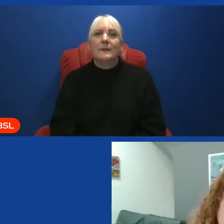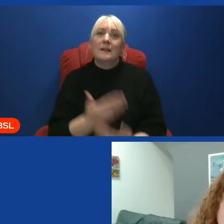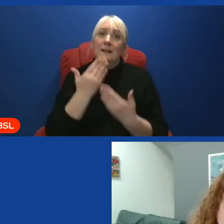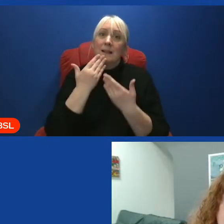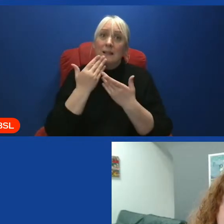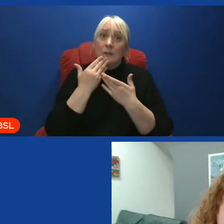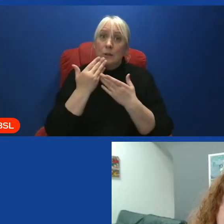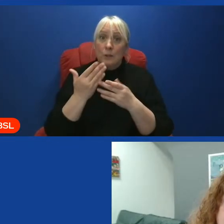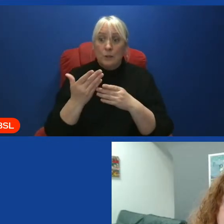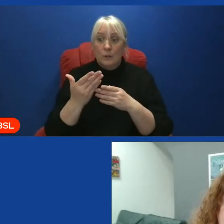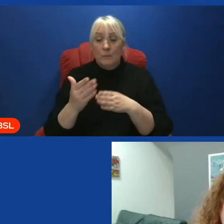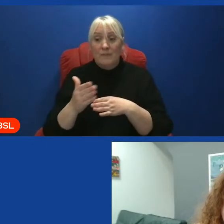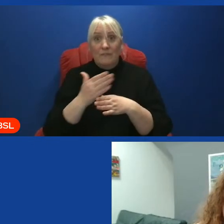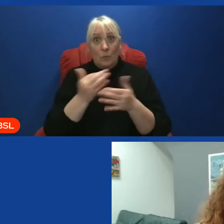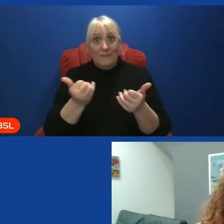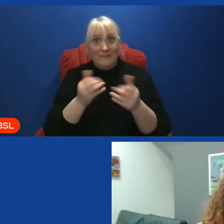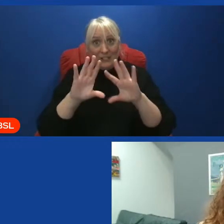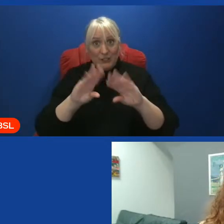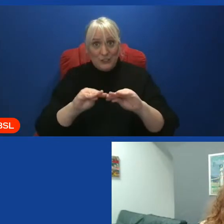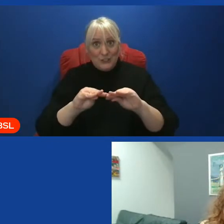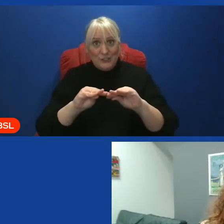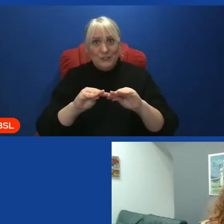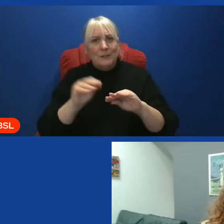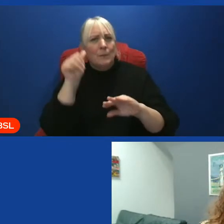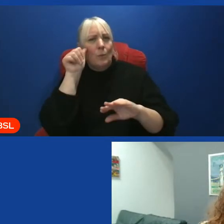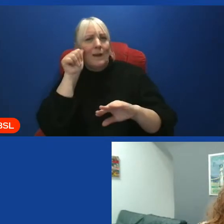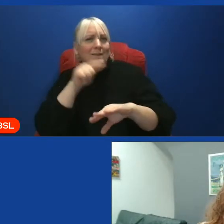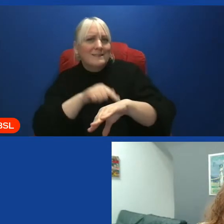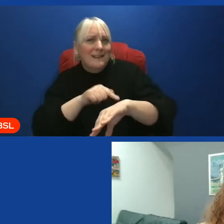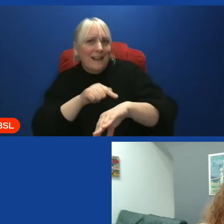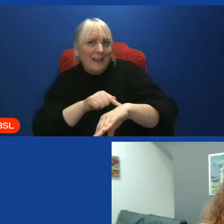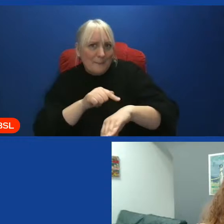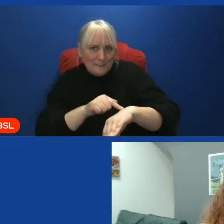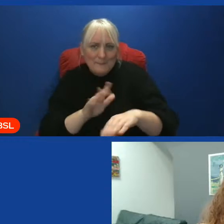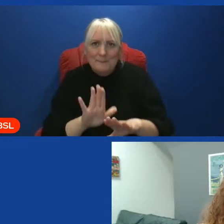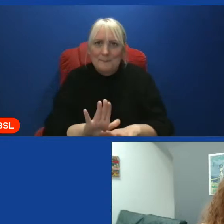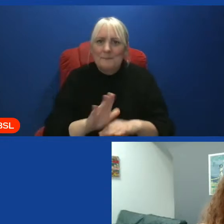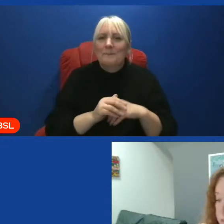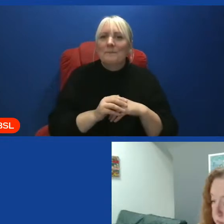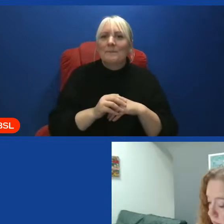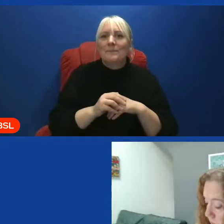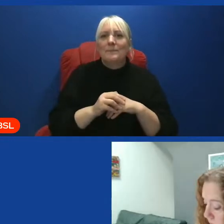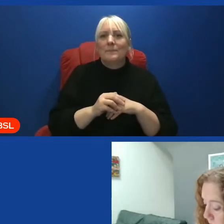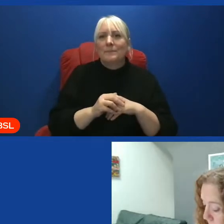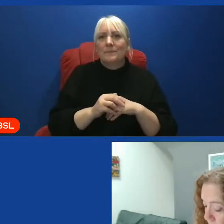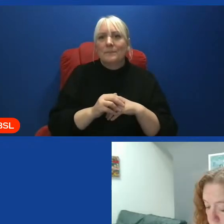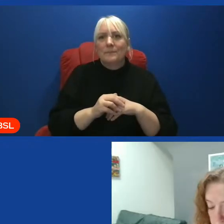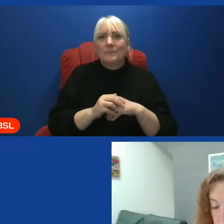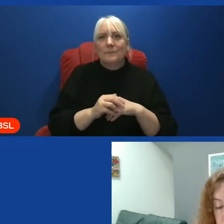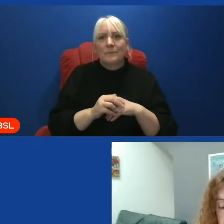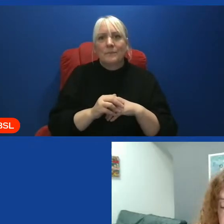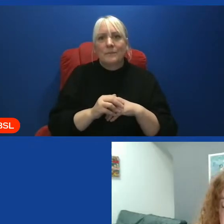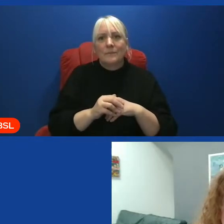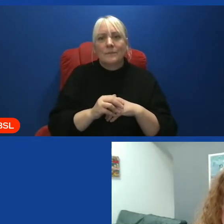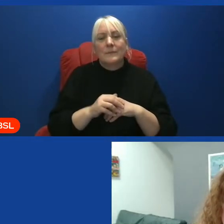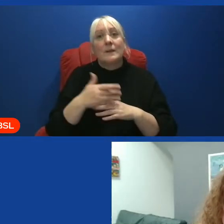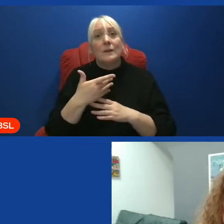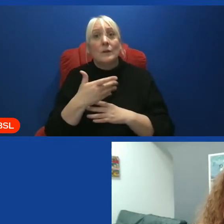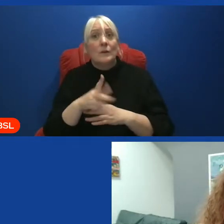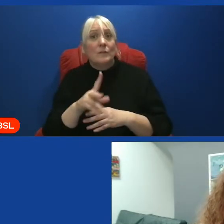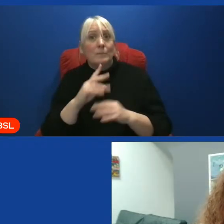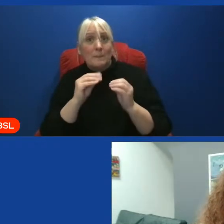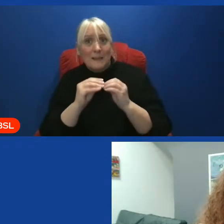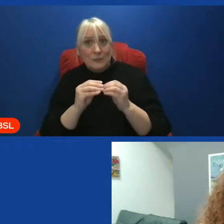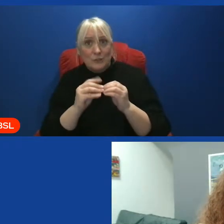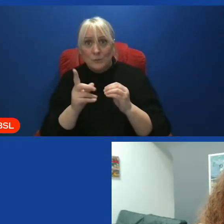through before we finish. Obviously, I'm conscious of the time, so we haven't got that long. But you've mentioned there, and other speakers have mentioned there